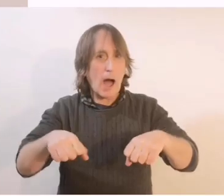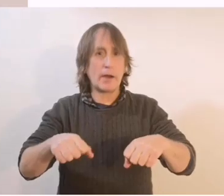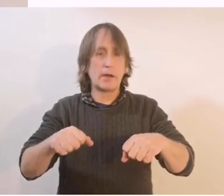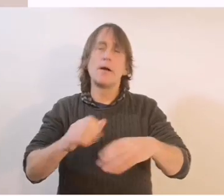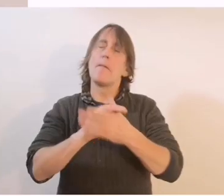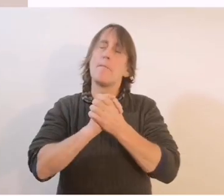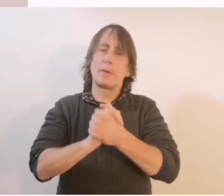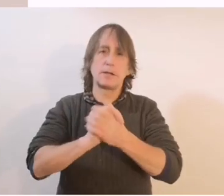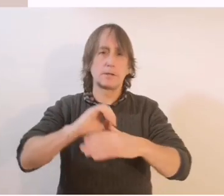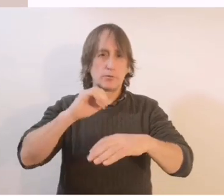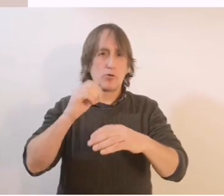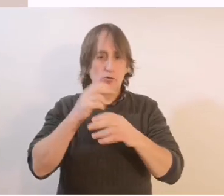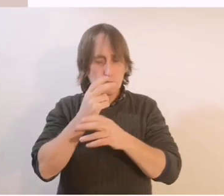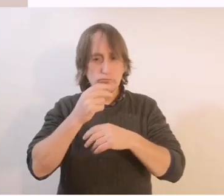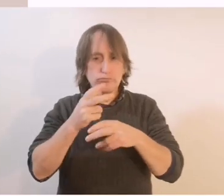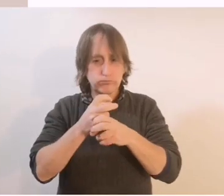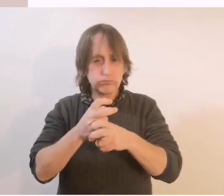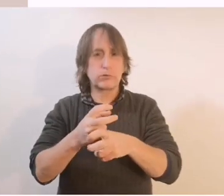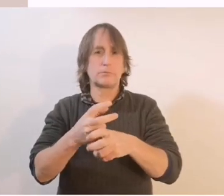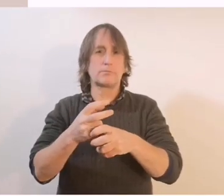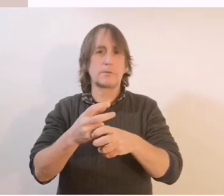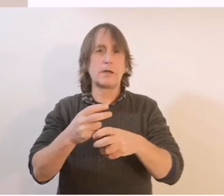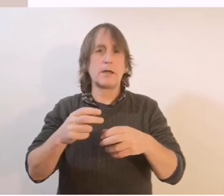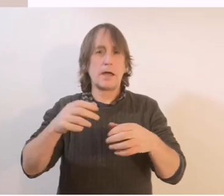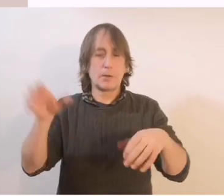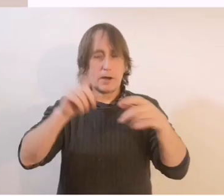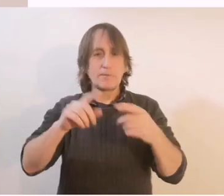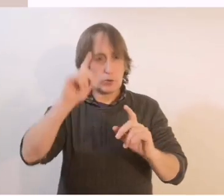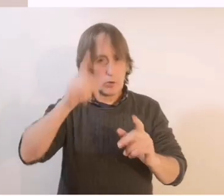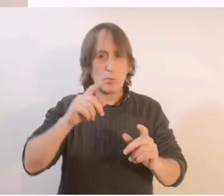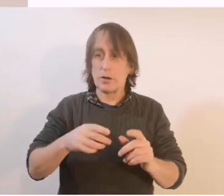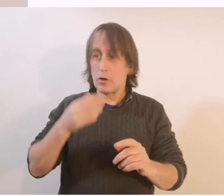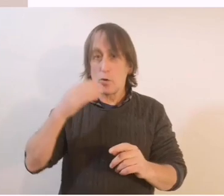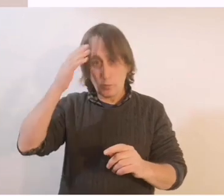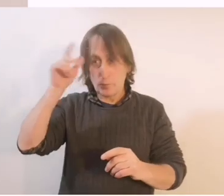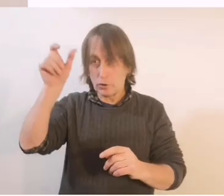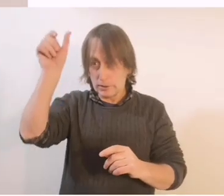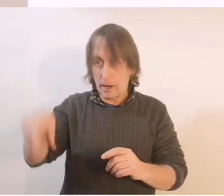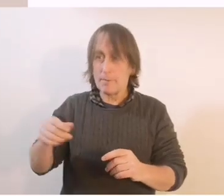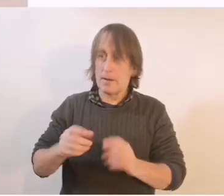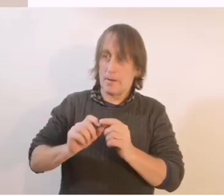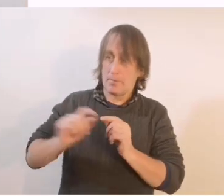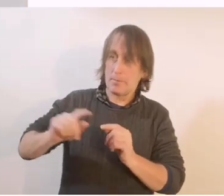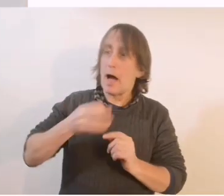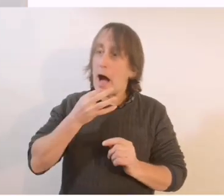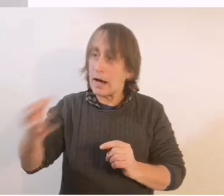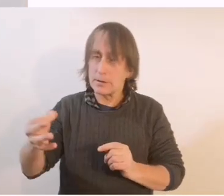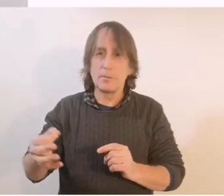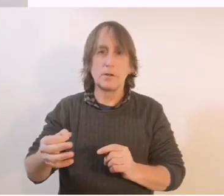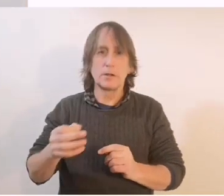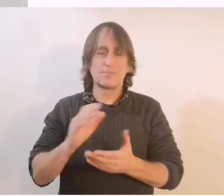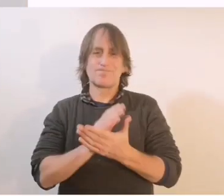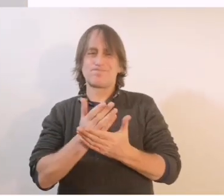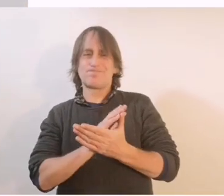got the ability to run that experiment, please run it. If you don't, and you know someone who can, please send it to them and ask them to run it. To doubt that